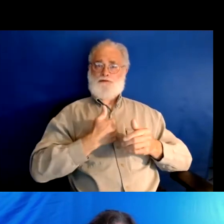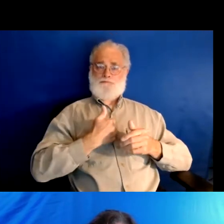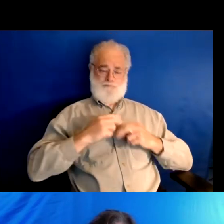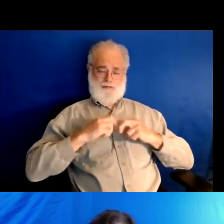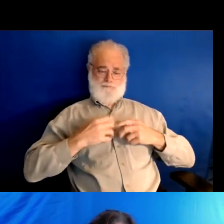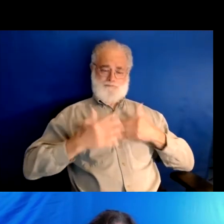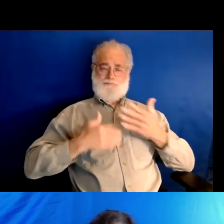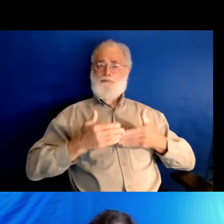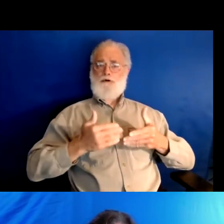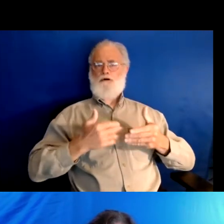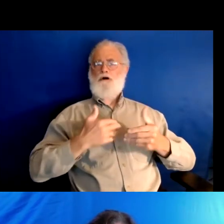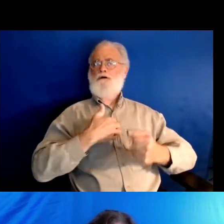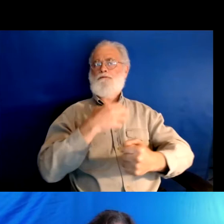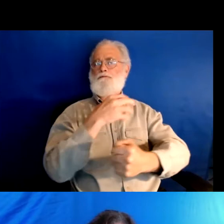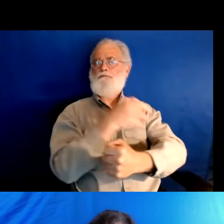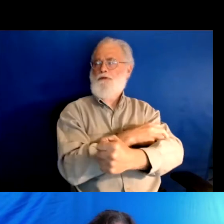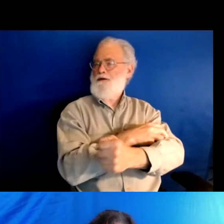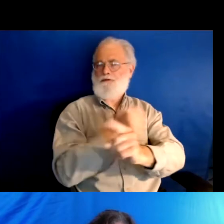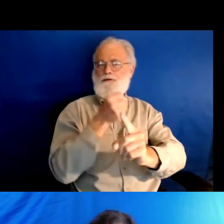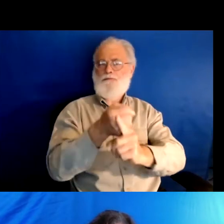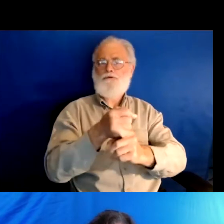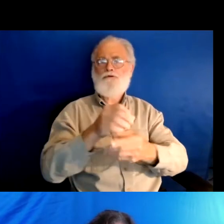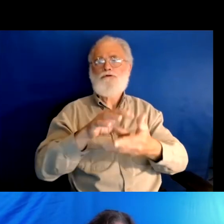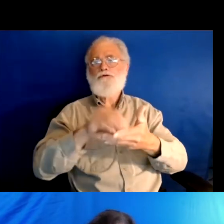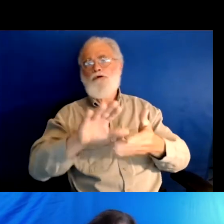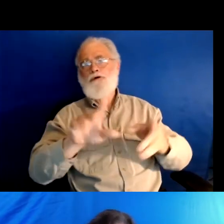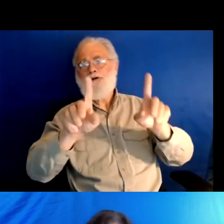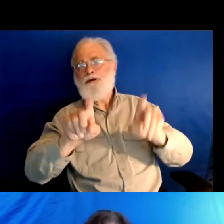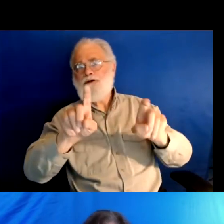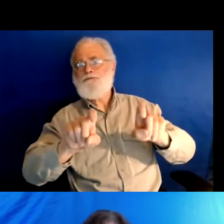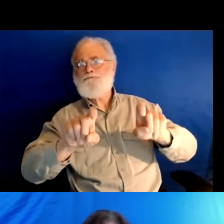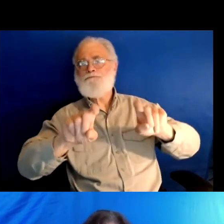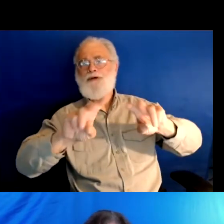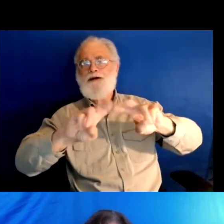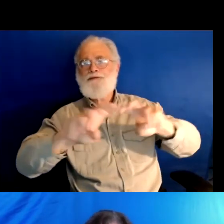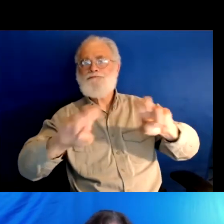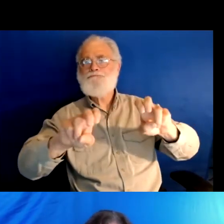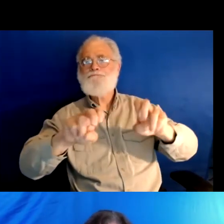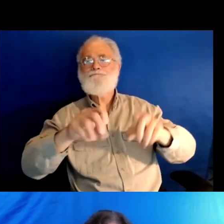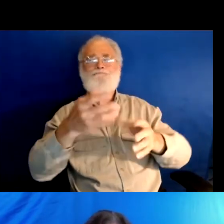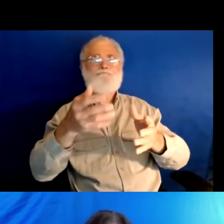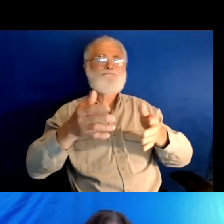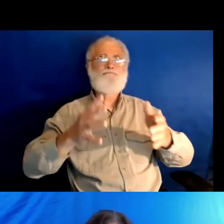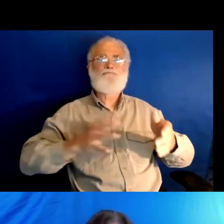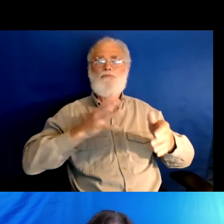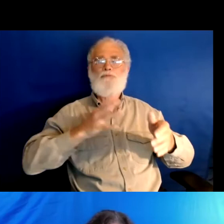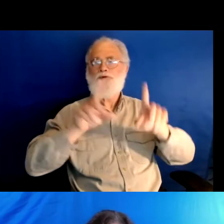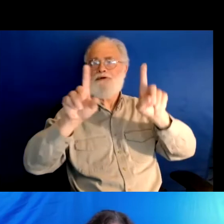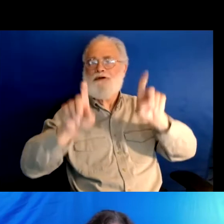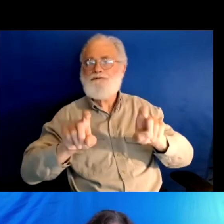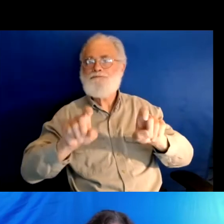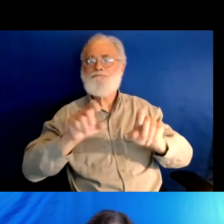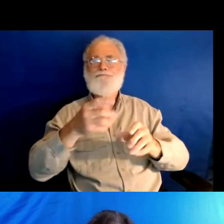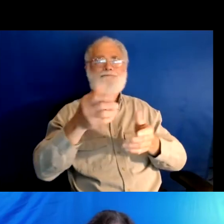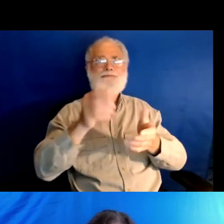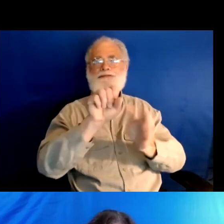intent. So with that self-process, the students are empowered when the tests and the assessments come